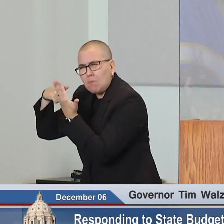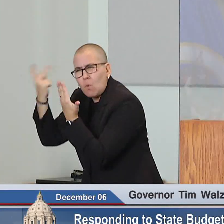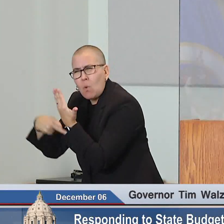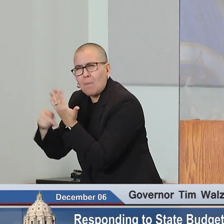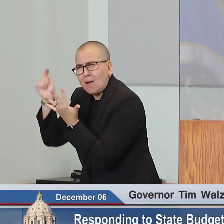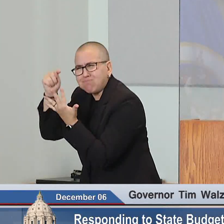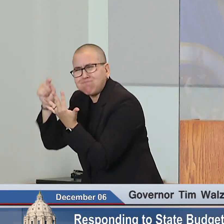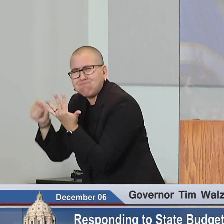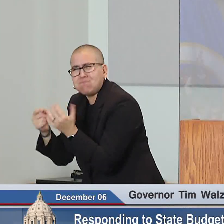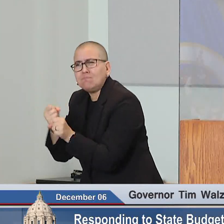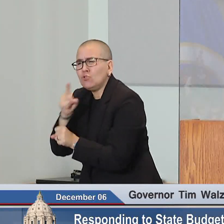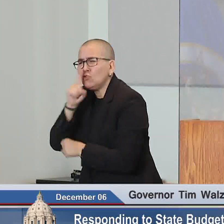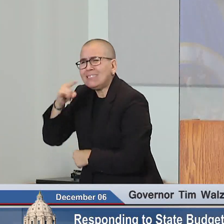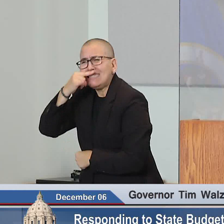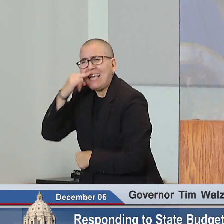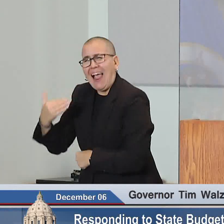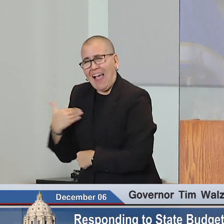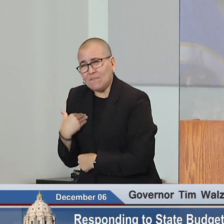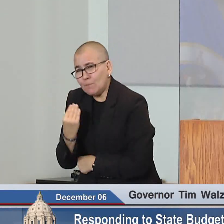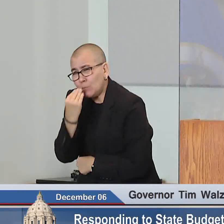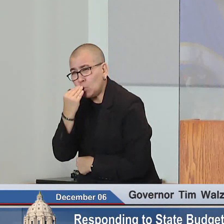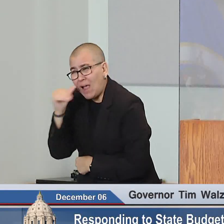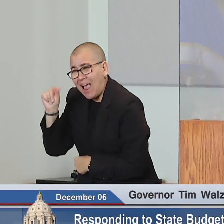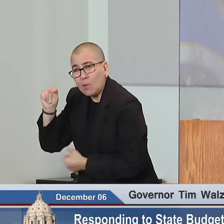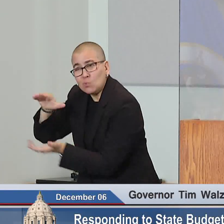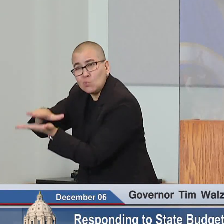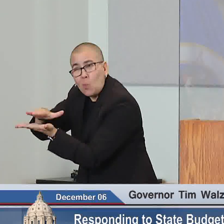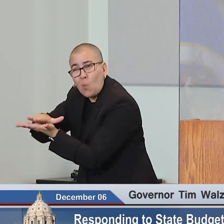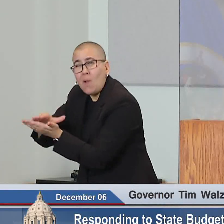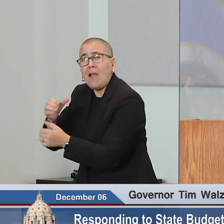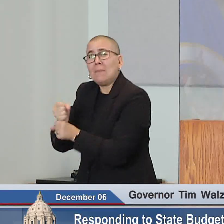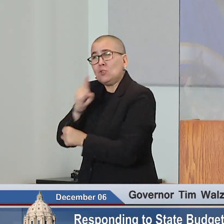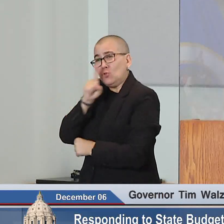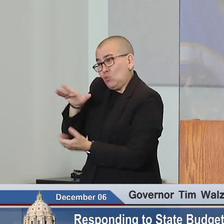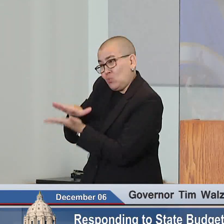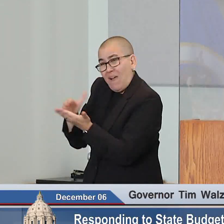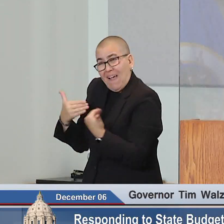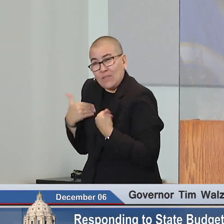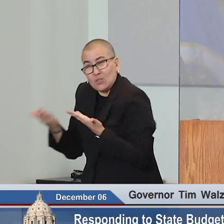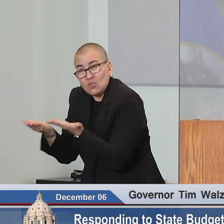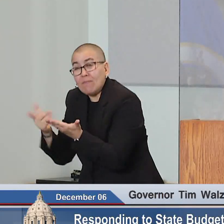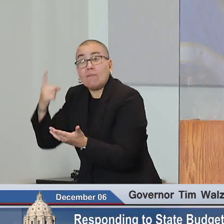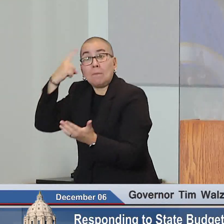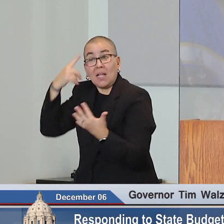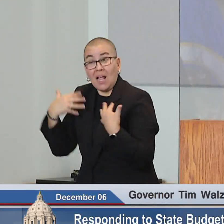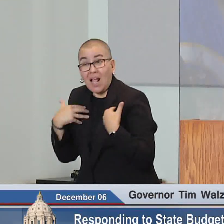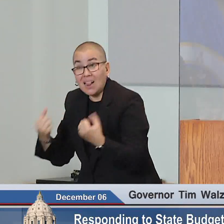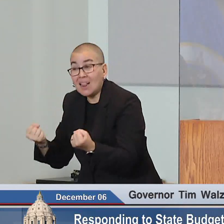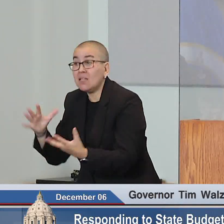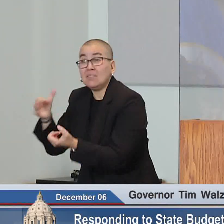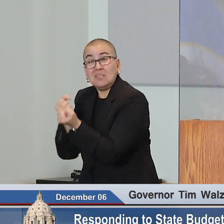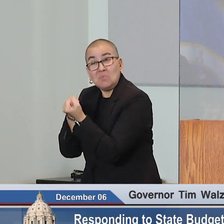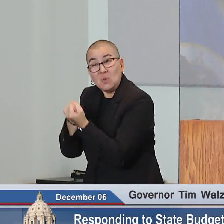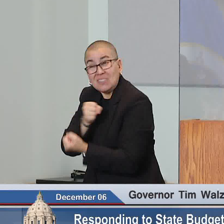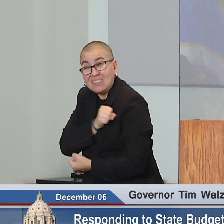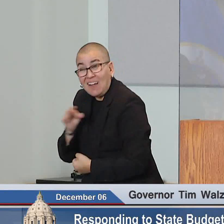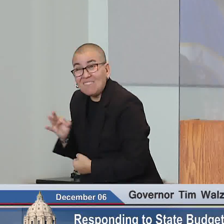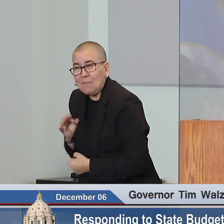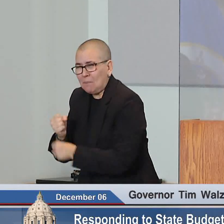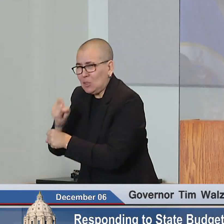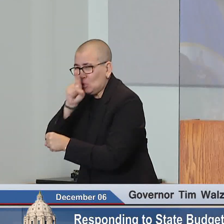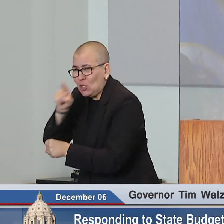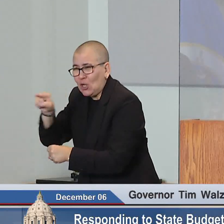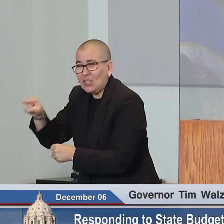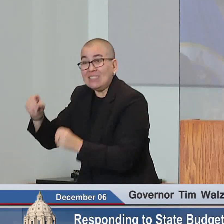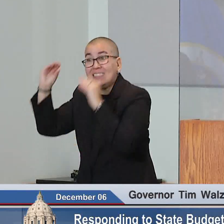when they come through that door or making sure we have all the services from mental health services to the support staff in those schools, making sure our teachers have the